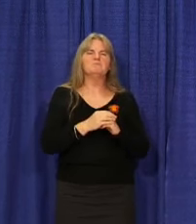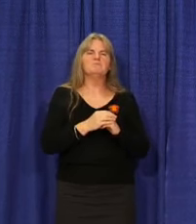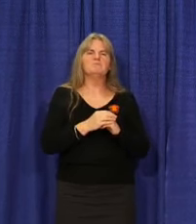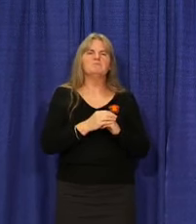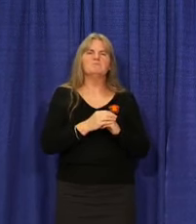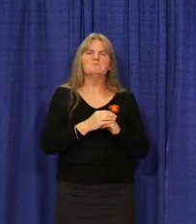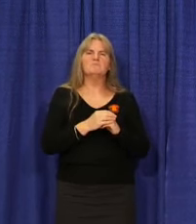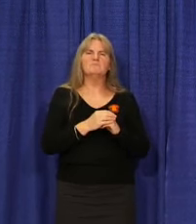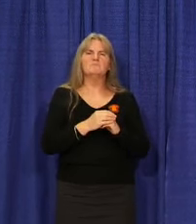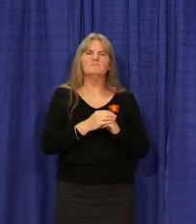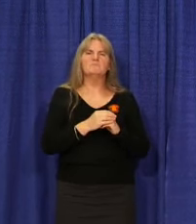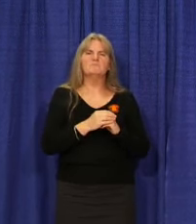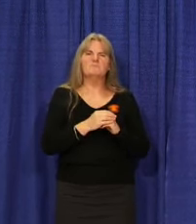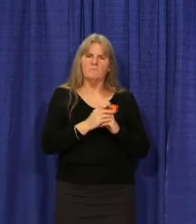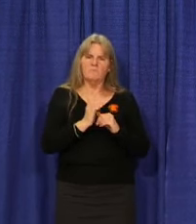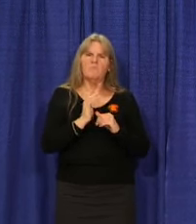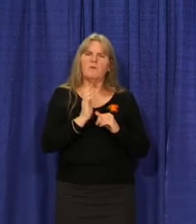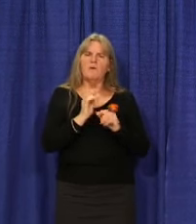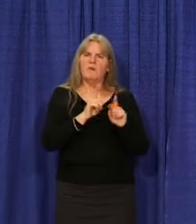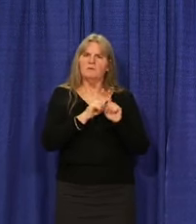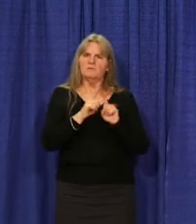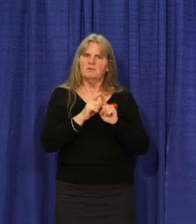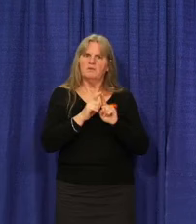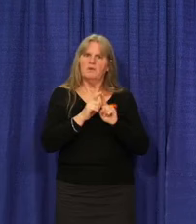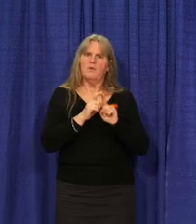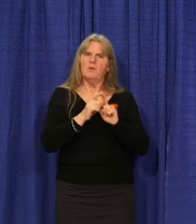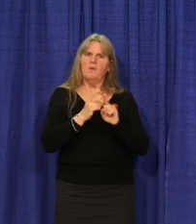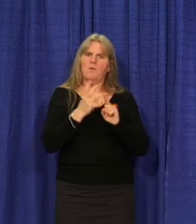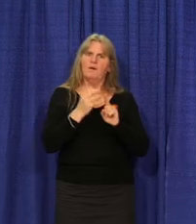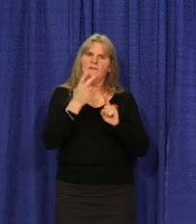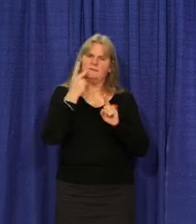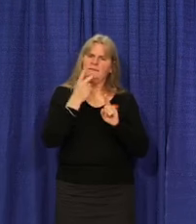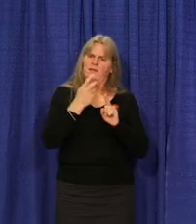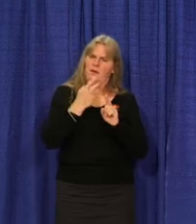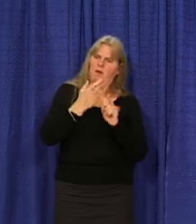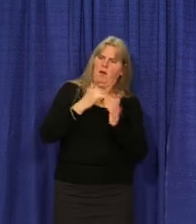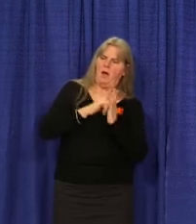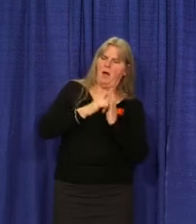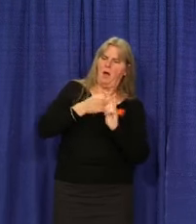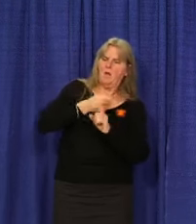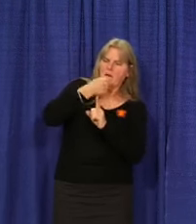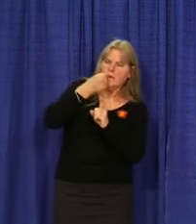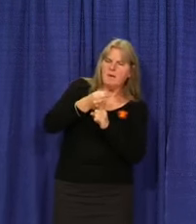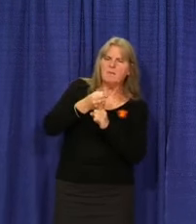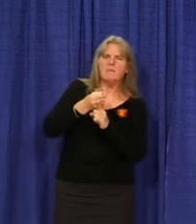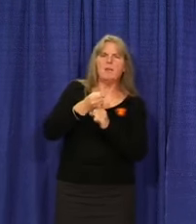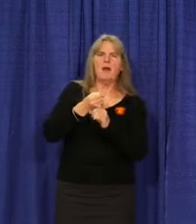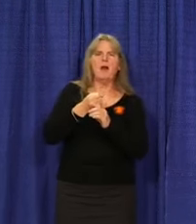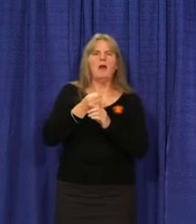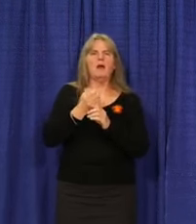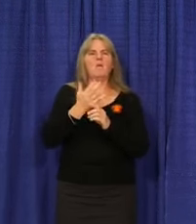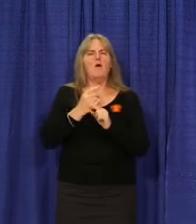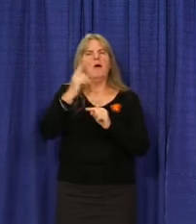interested in learning the impact and hopefully the reduced burden and of